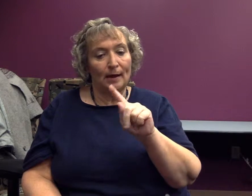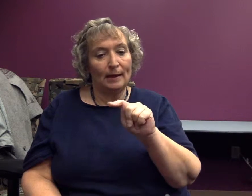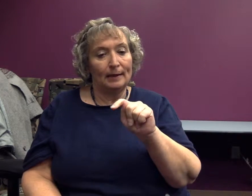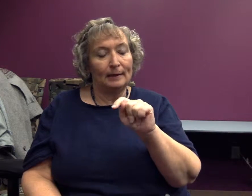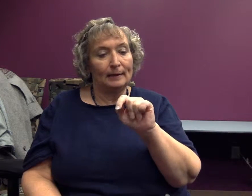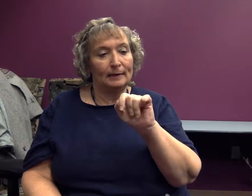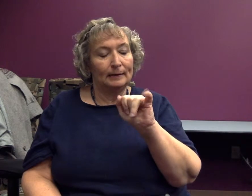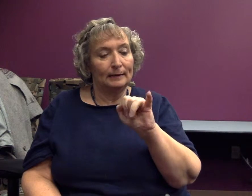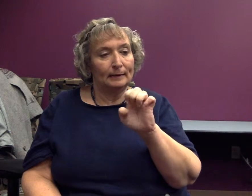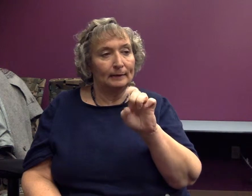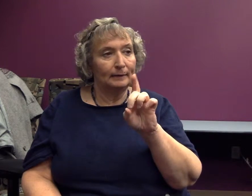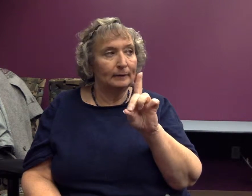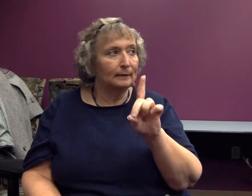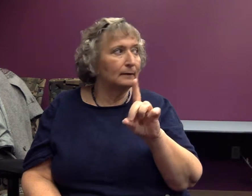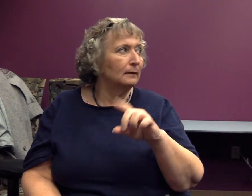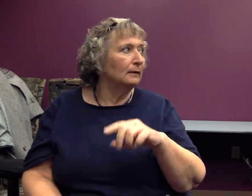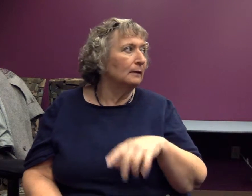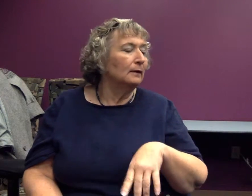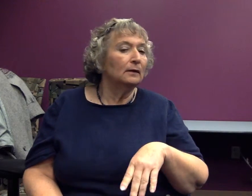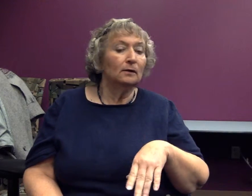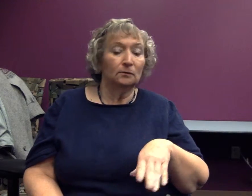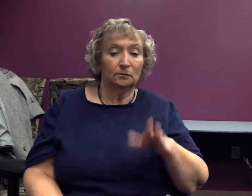Pepsi, is it warm or cold? It's cold.